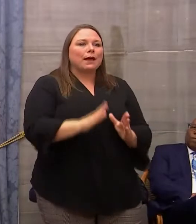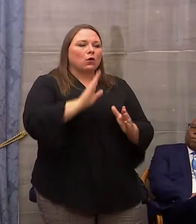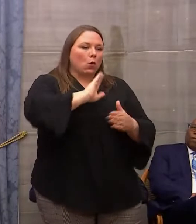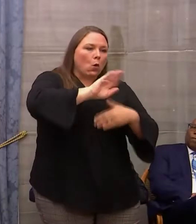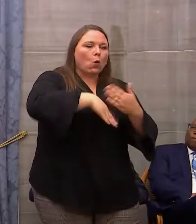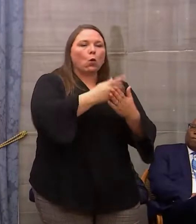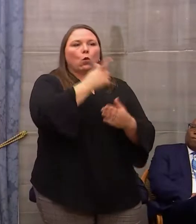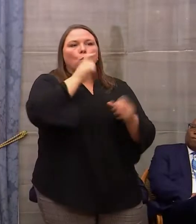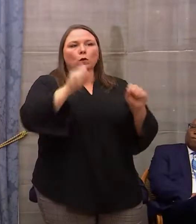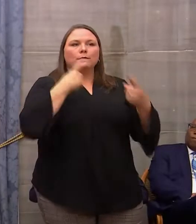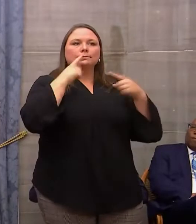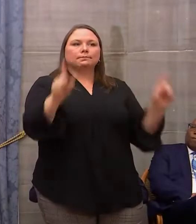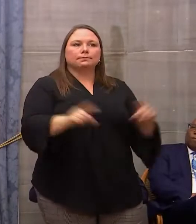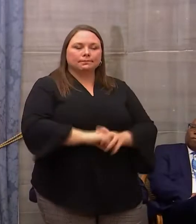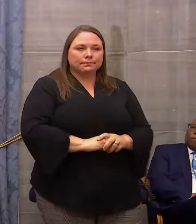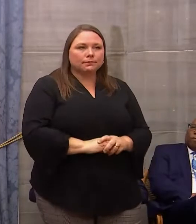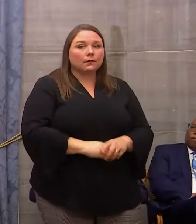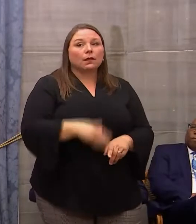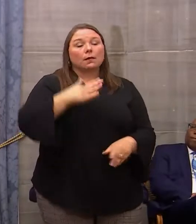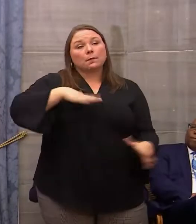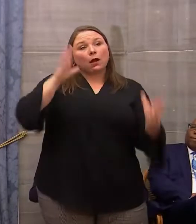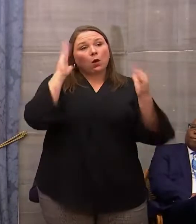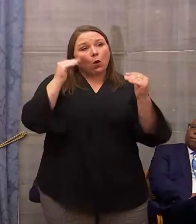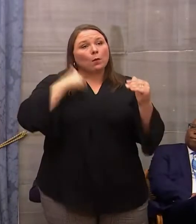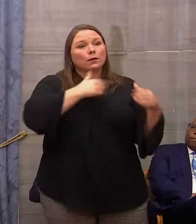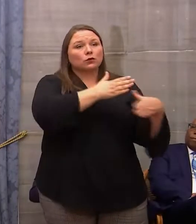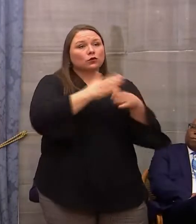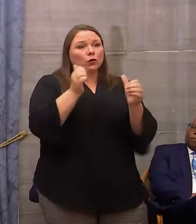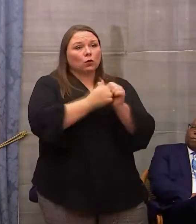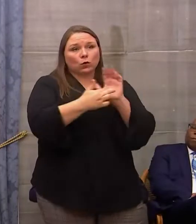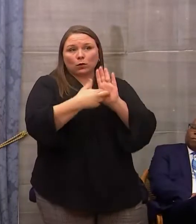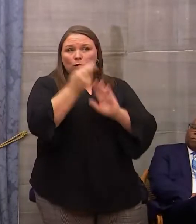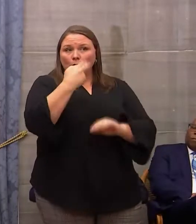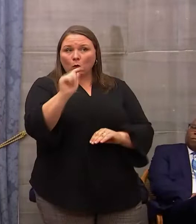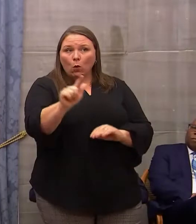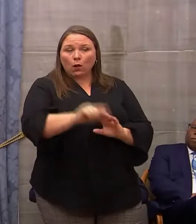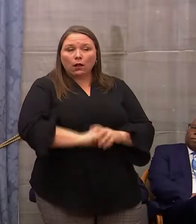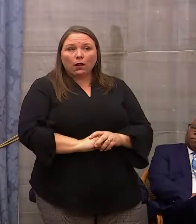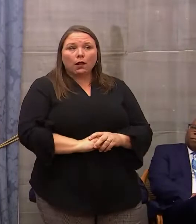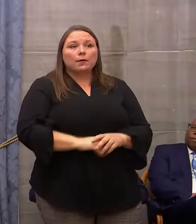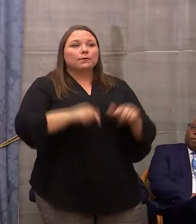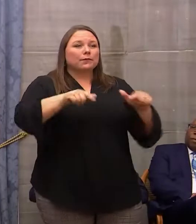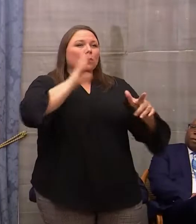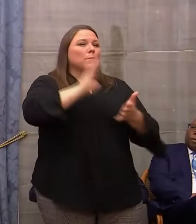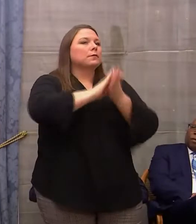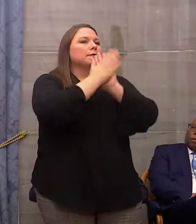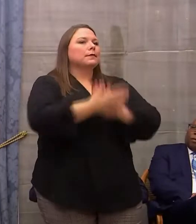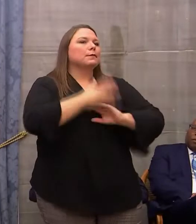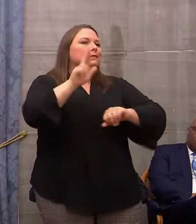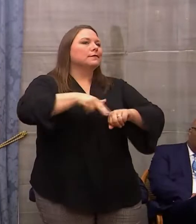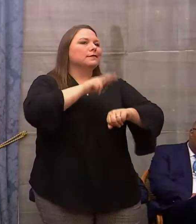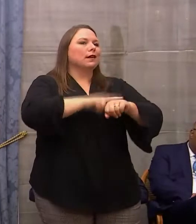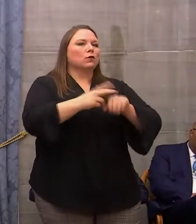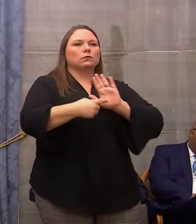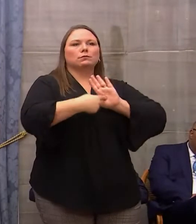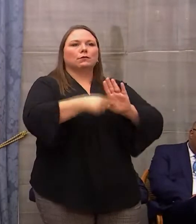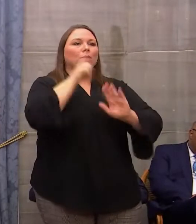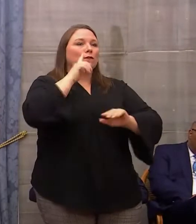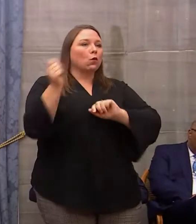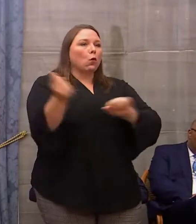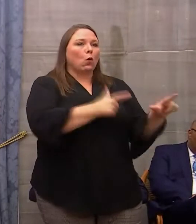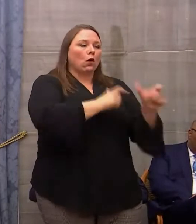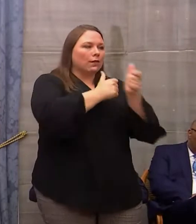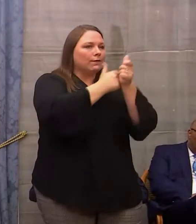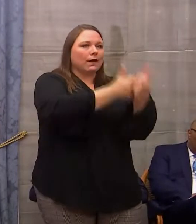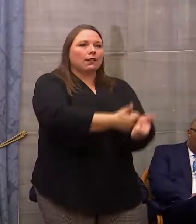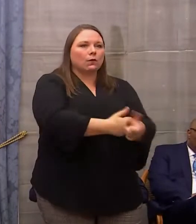that work. My hope, and I think I share this with Representative Hawk, is that this will become a national model for others to